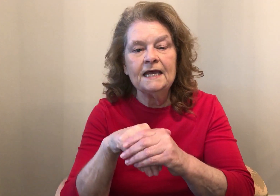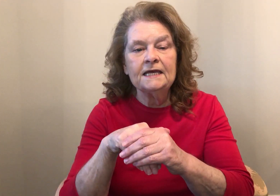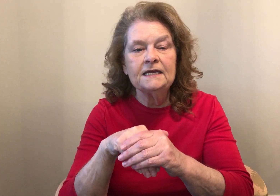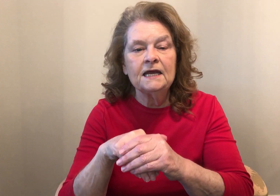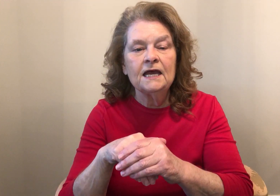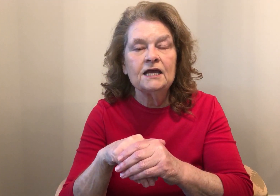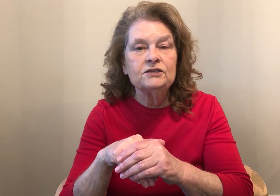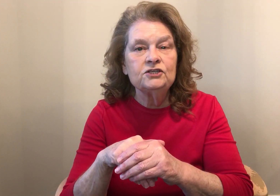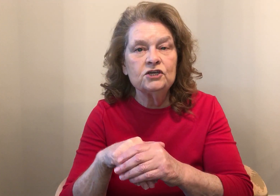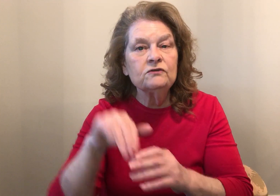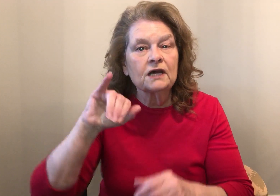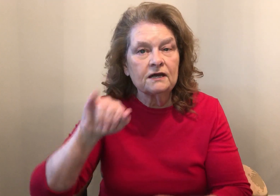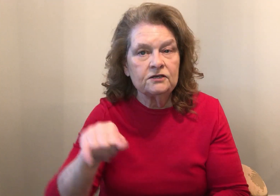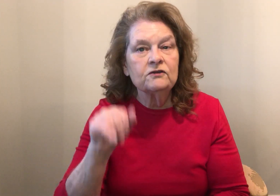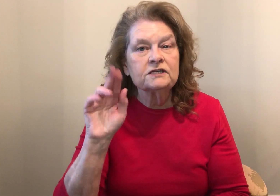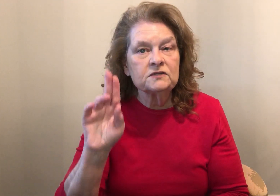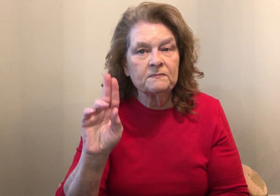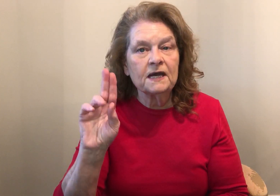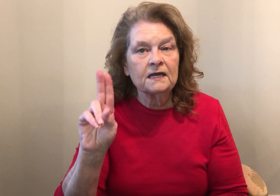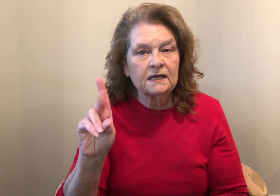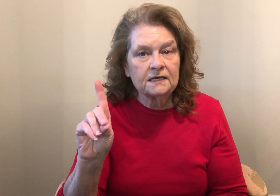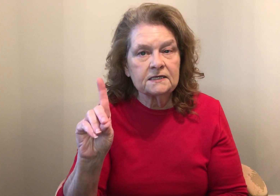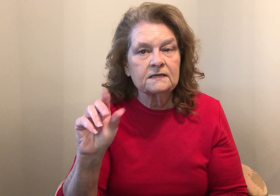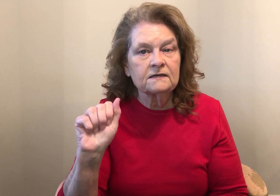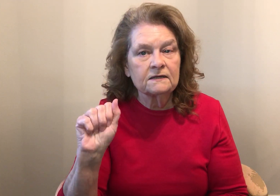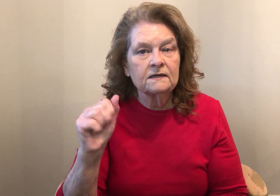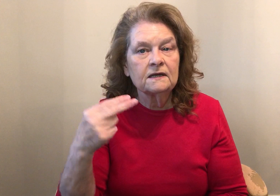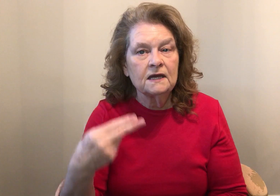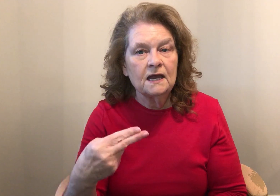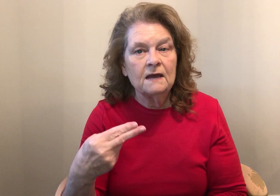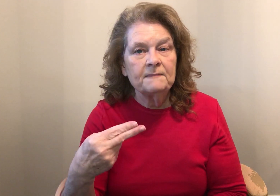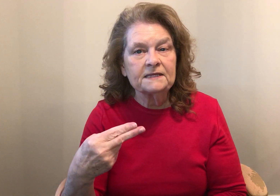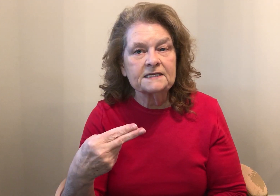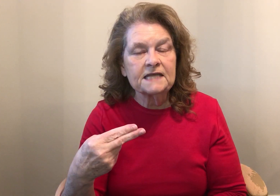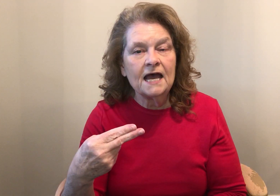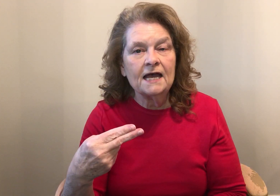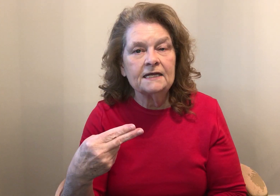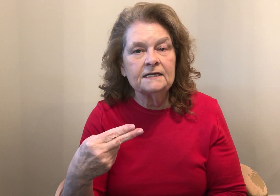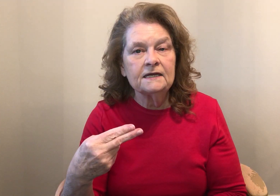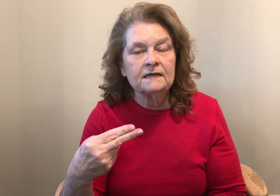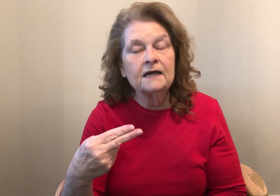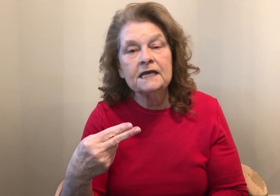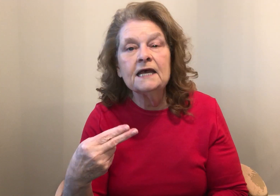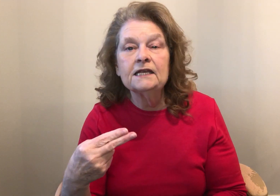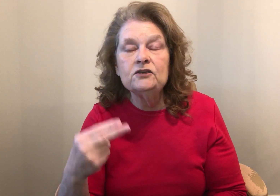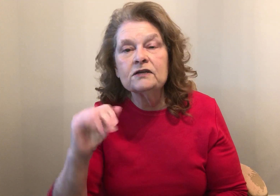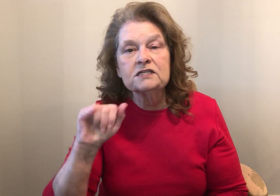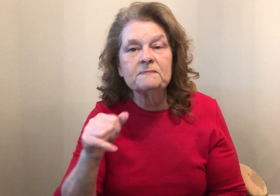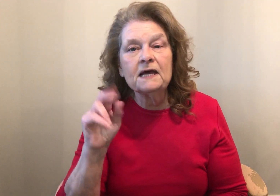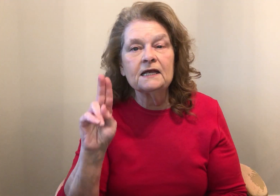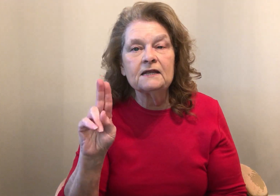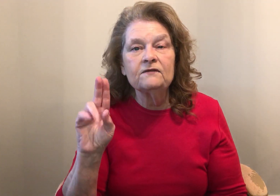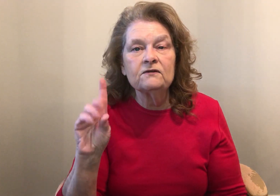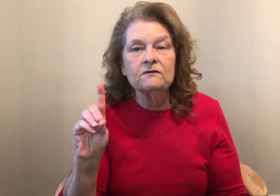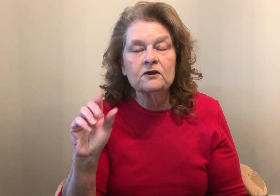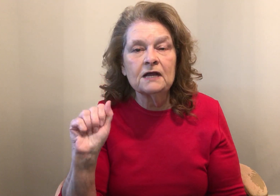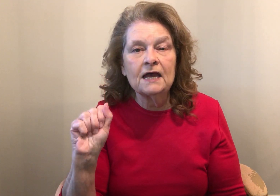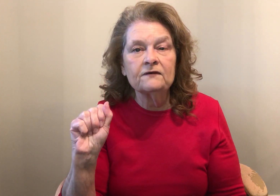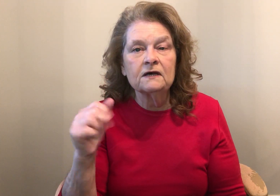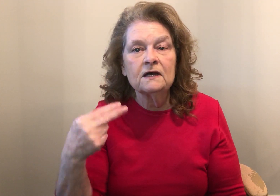in Judah. You could spell it, but the sign, again, and you could spell it if you're going to have